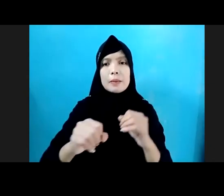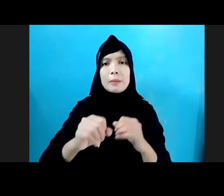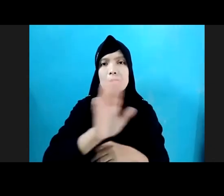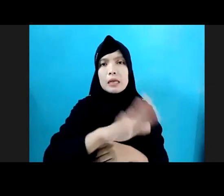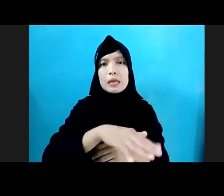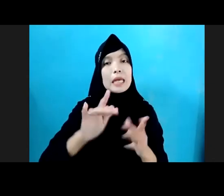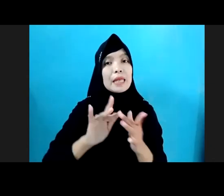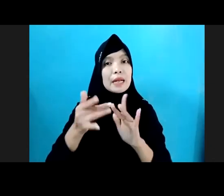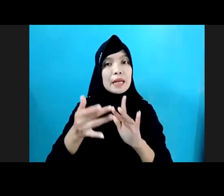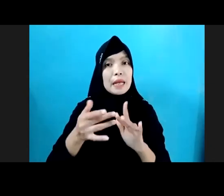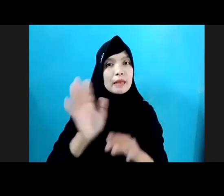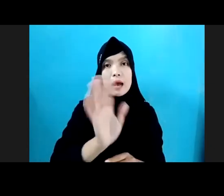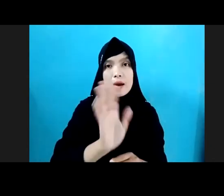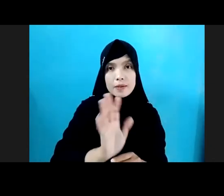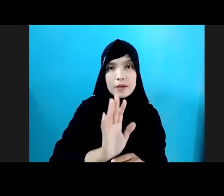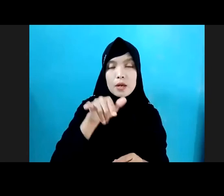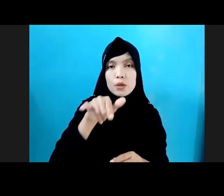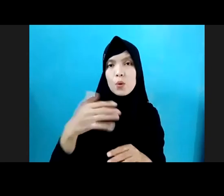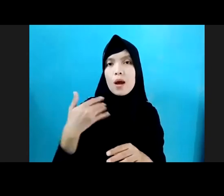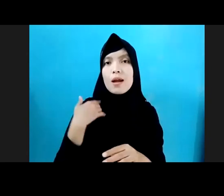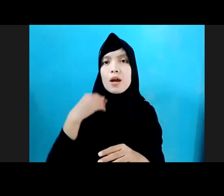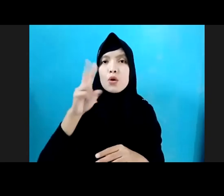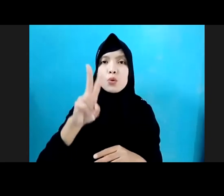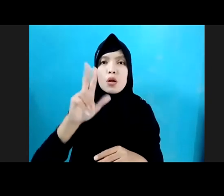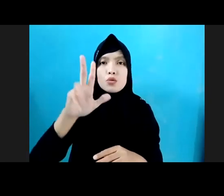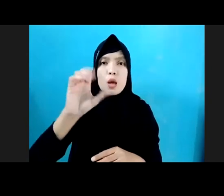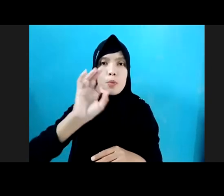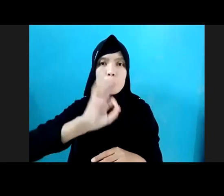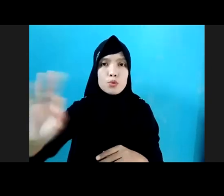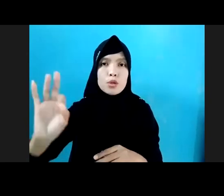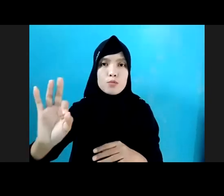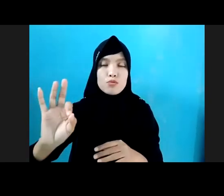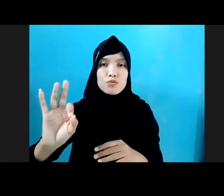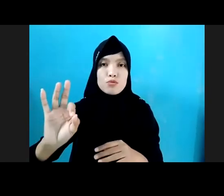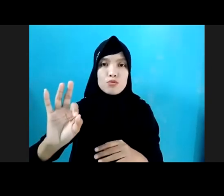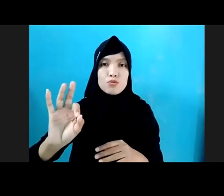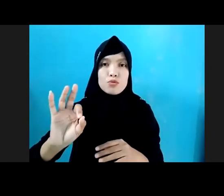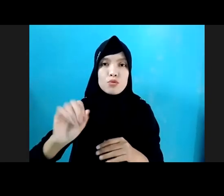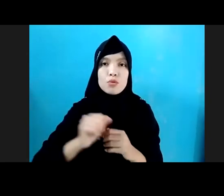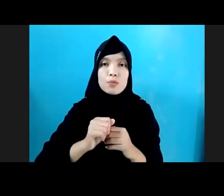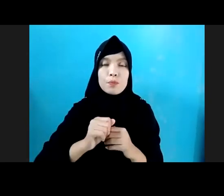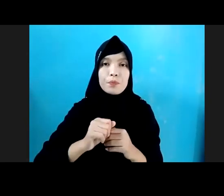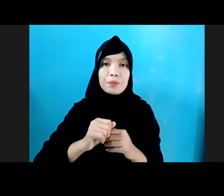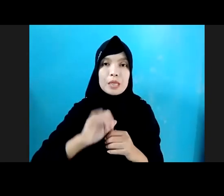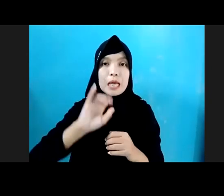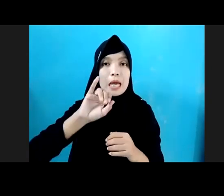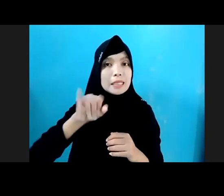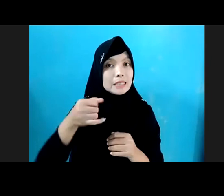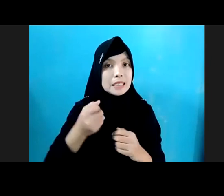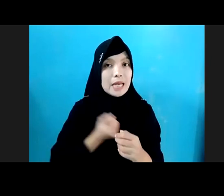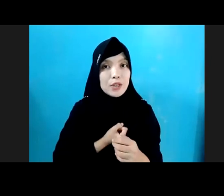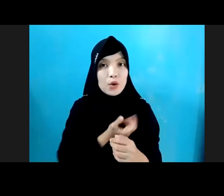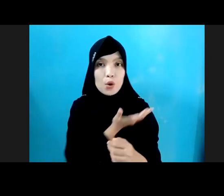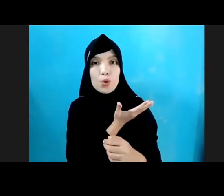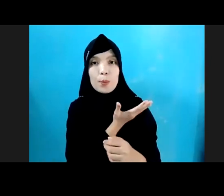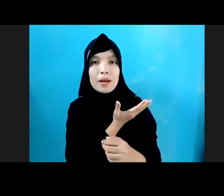280,000 Children Were Victims Of Cyberspace Trafficking In The Philippines Which Was Four